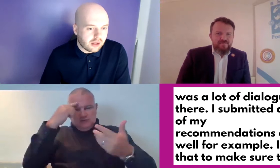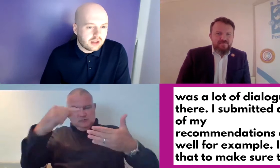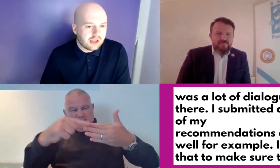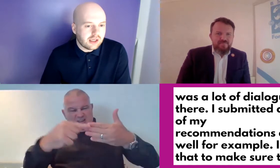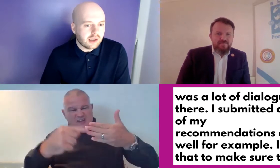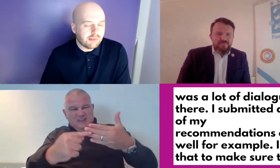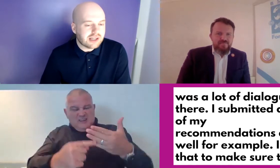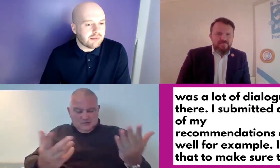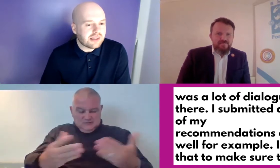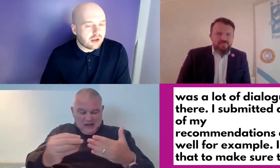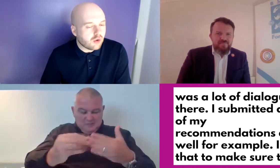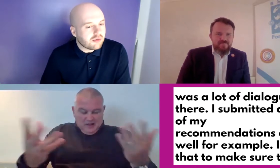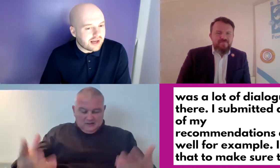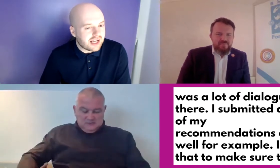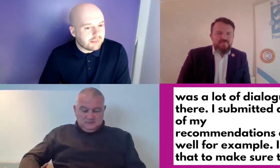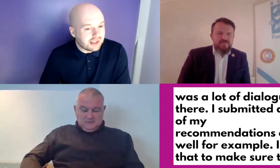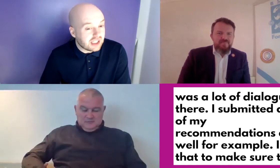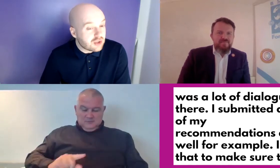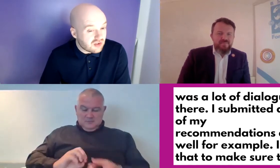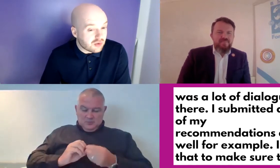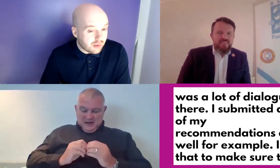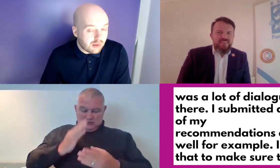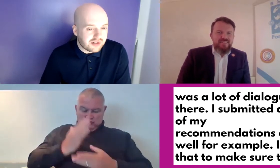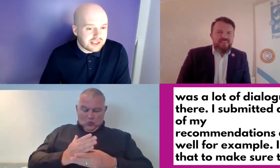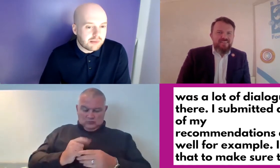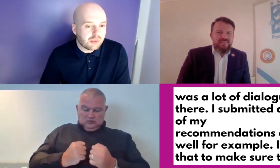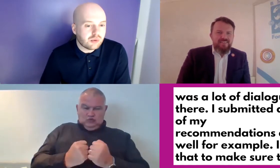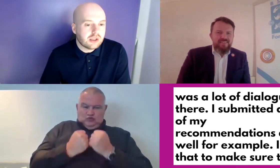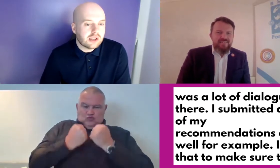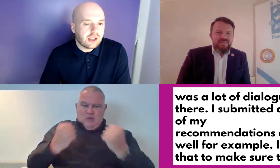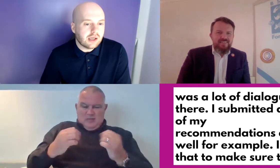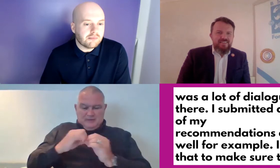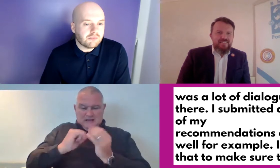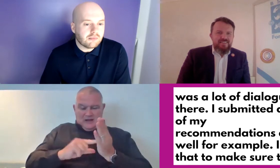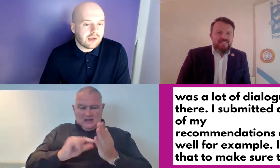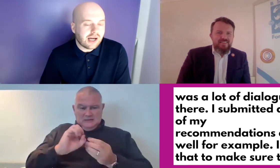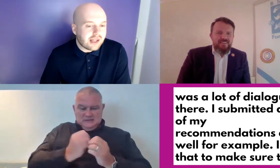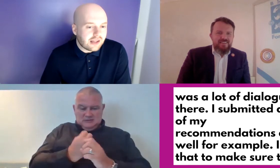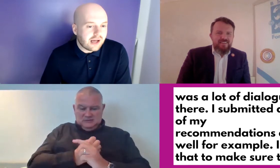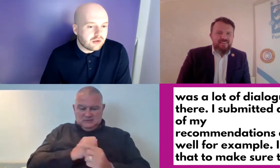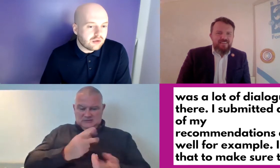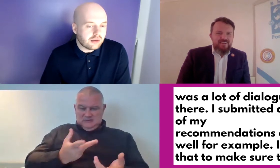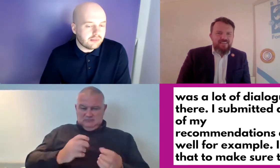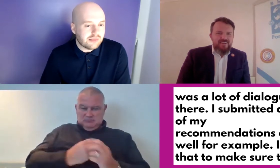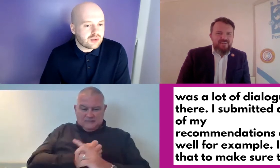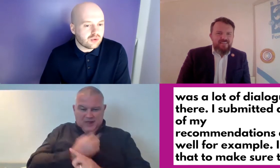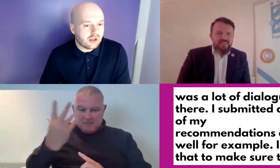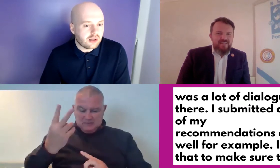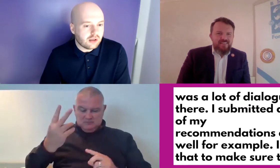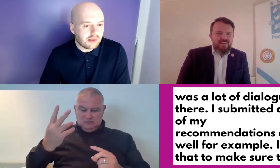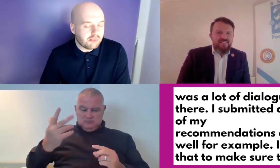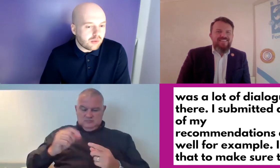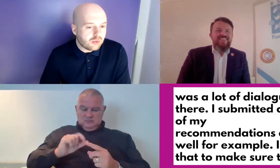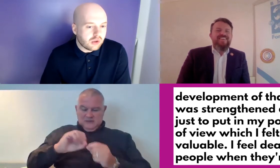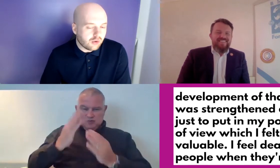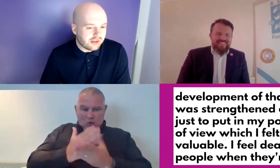there. I submitted a lot of my recommendations as well, for example. I did that to make sure that